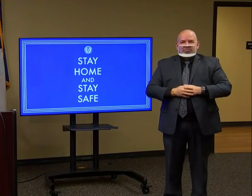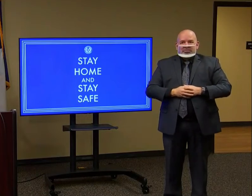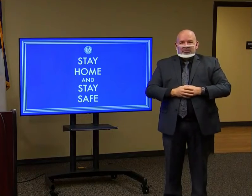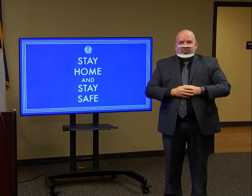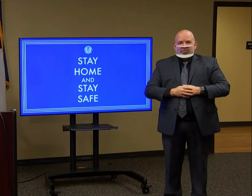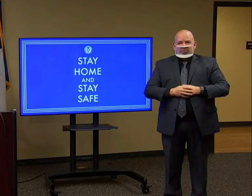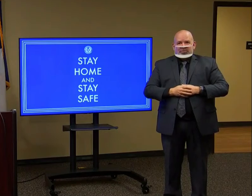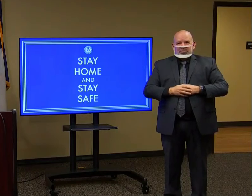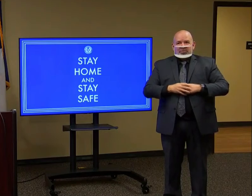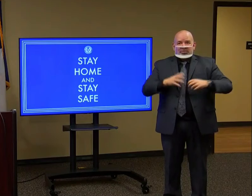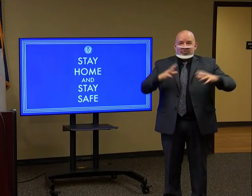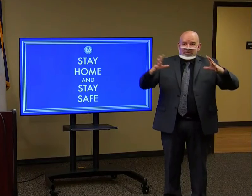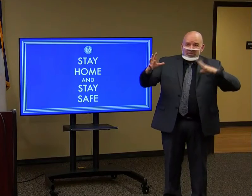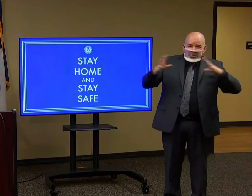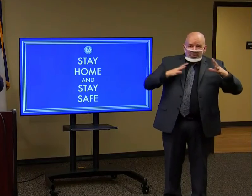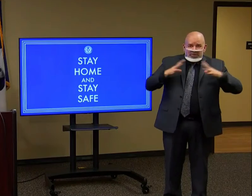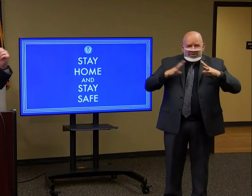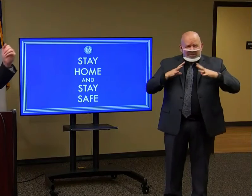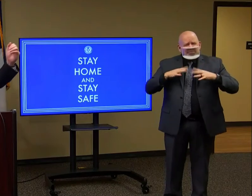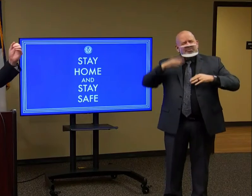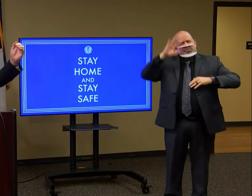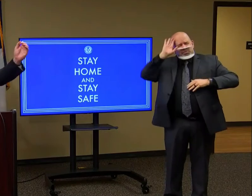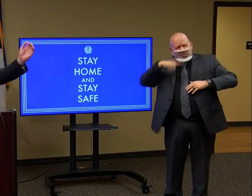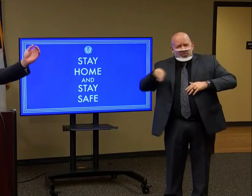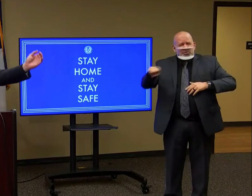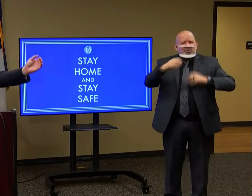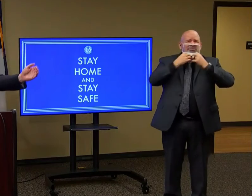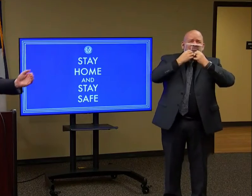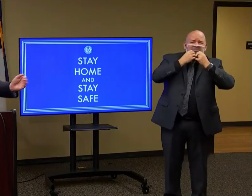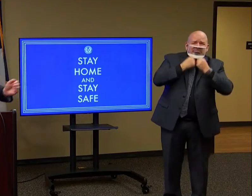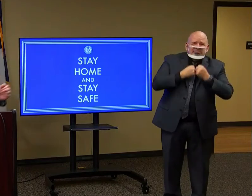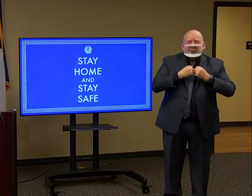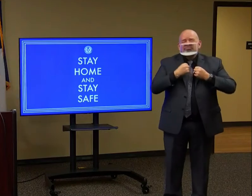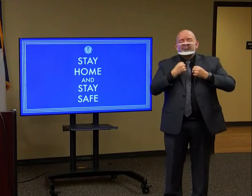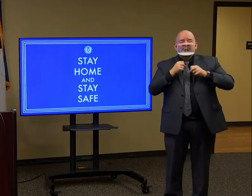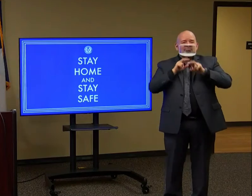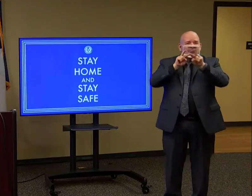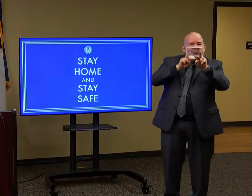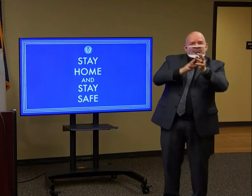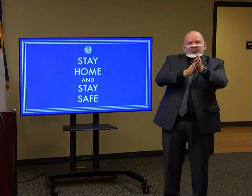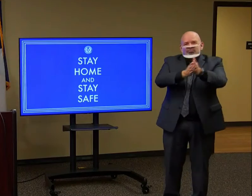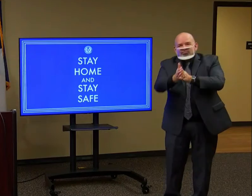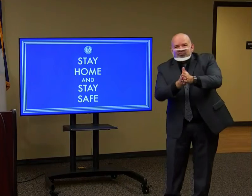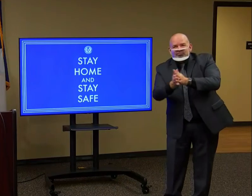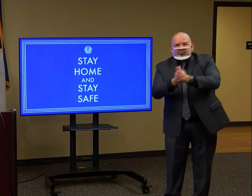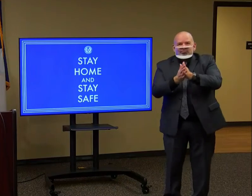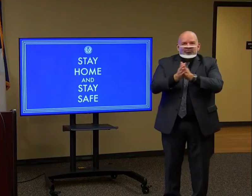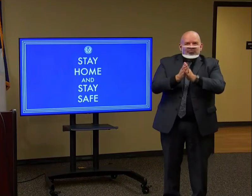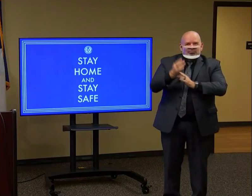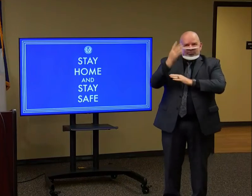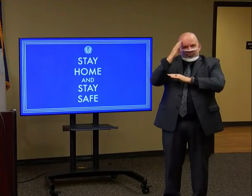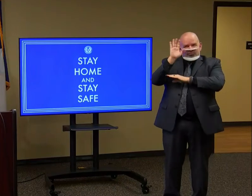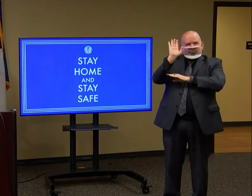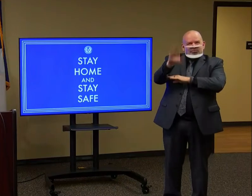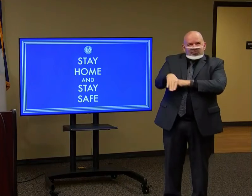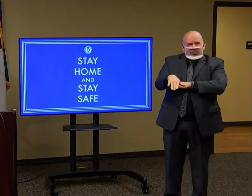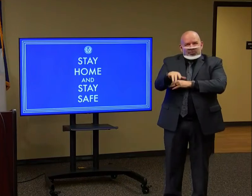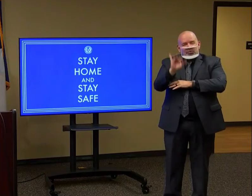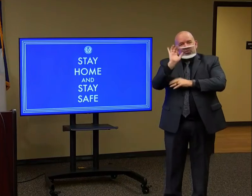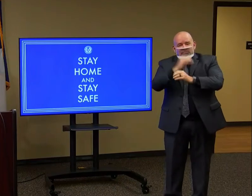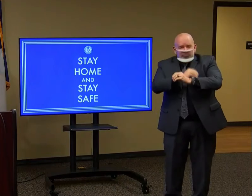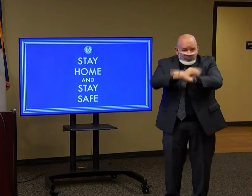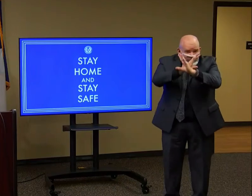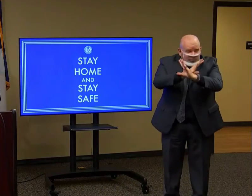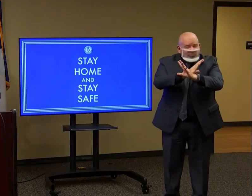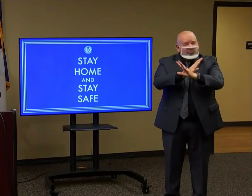be meaningful and filled with joy and filled with extended family on Zoom and in all sorts of ways. But